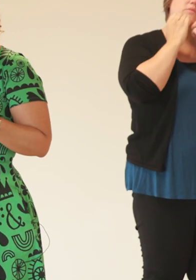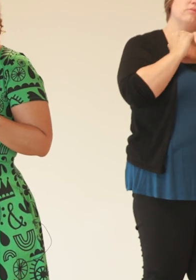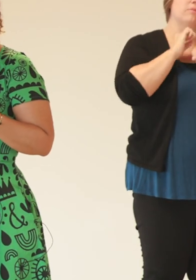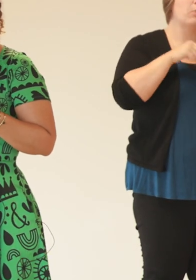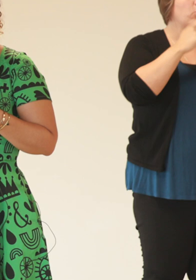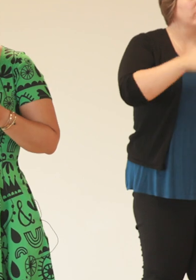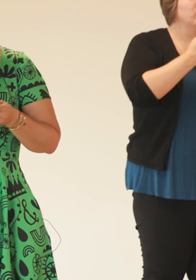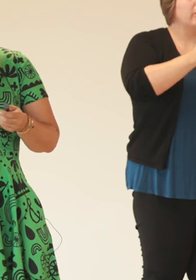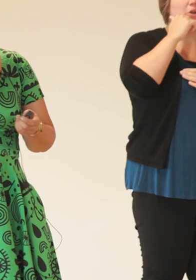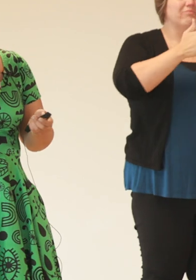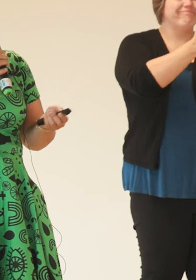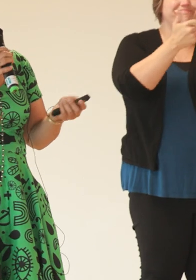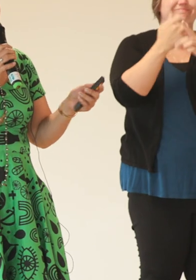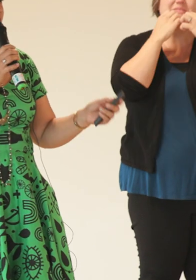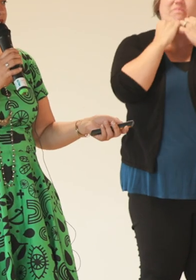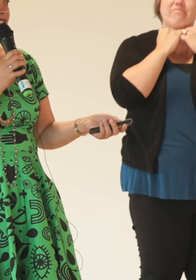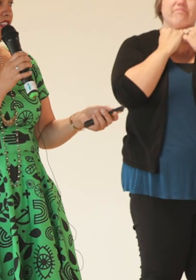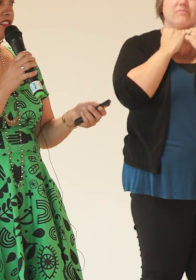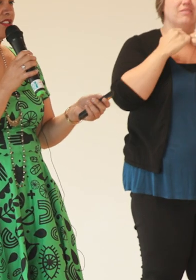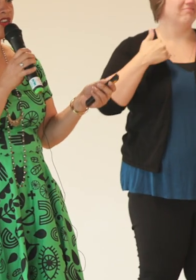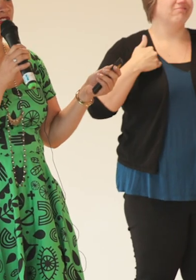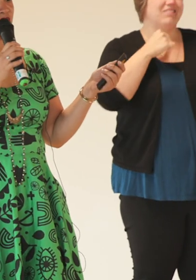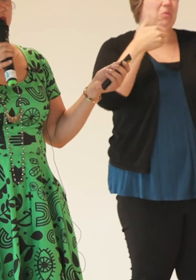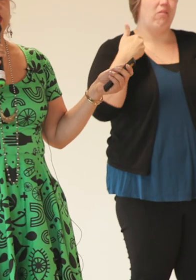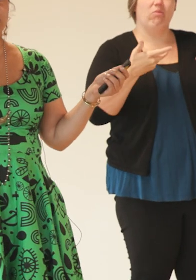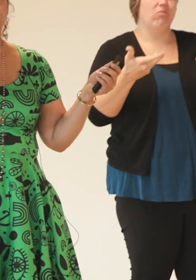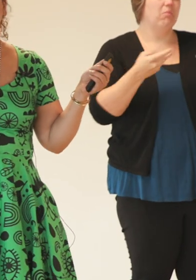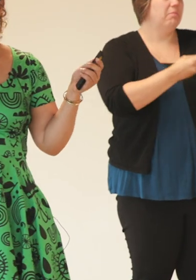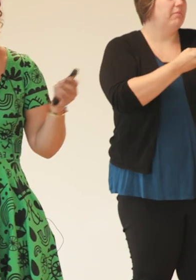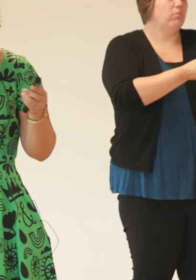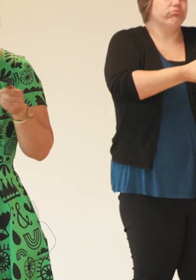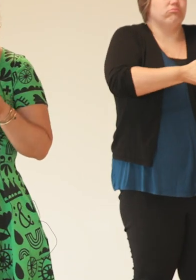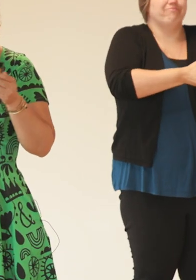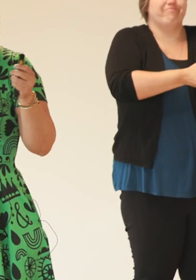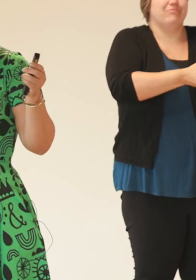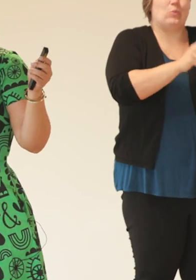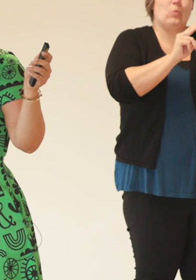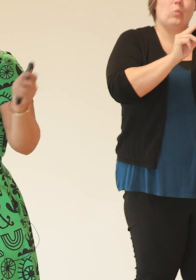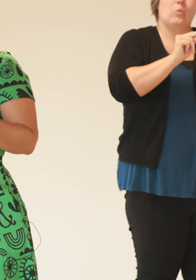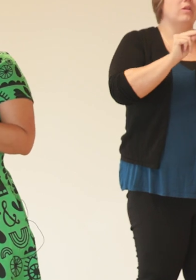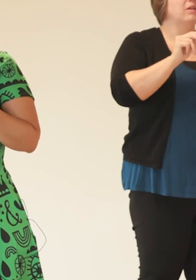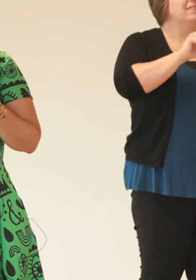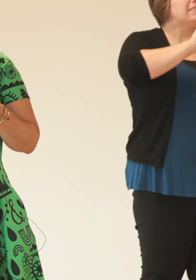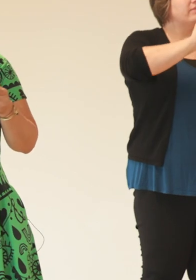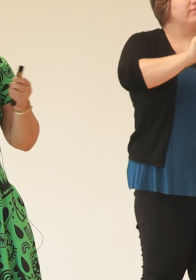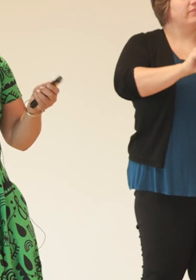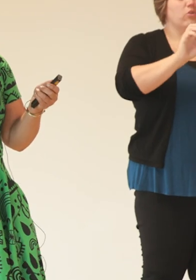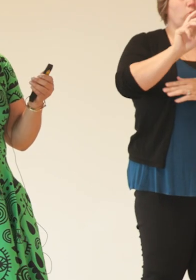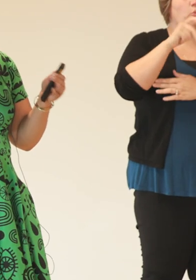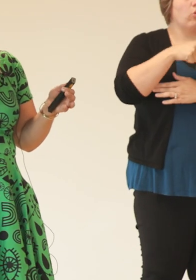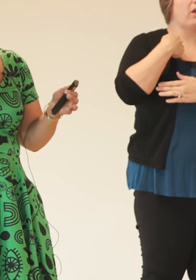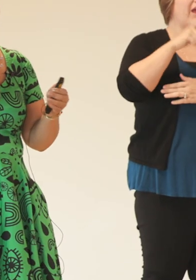girls. And this is not, I don't have a big budget. This is not, you know, I got a grant that covers for the next season, but